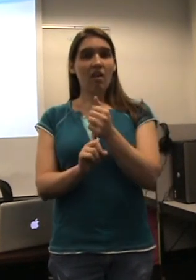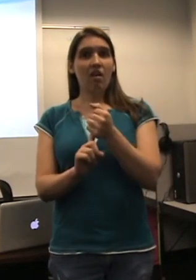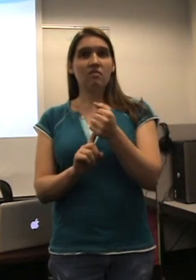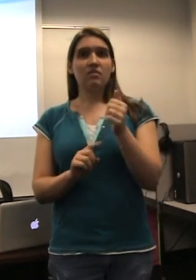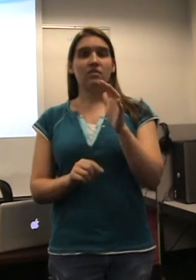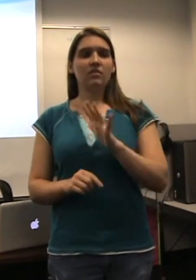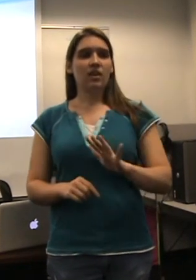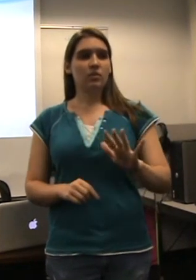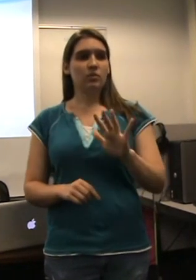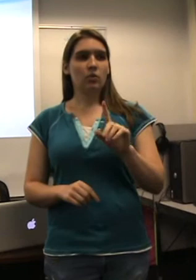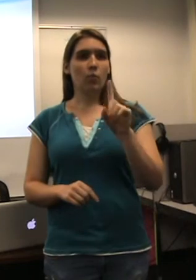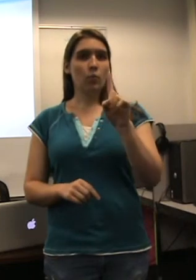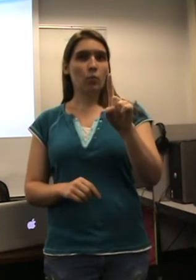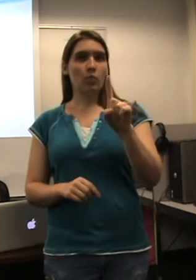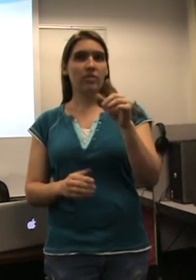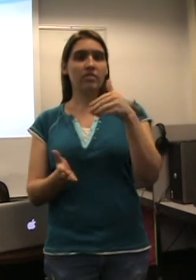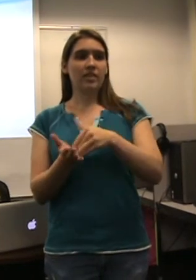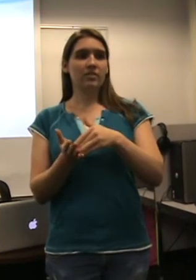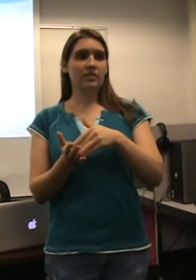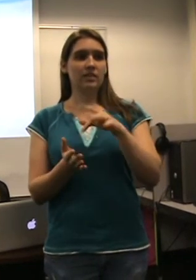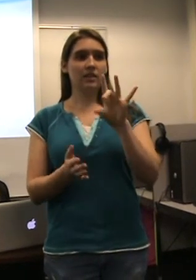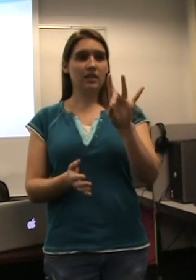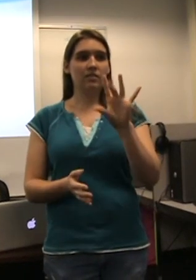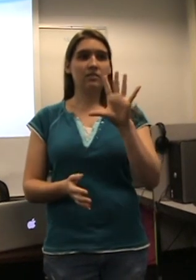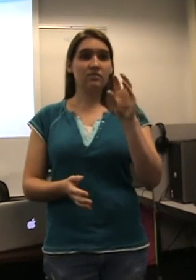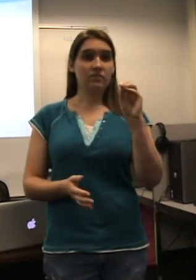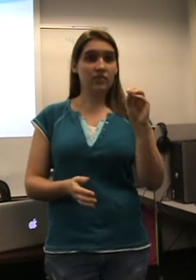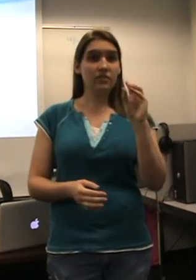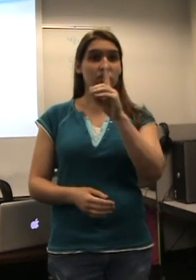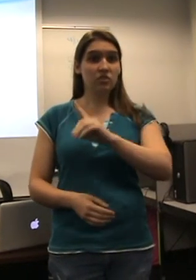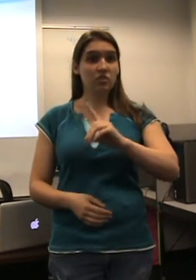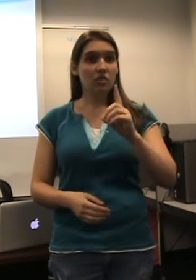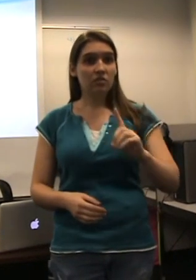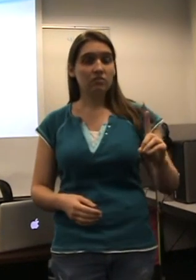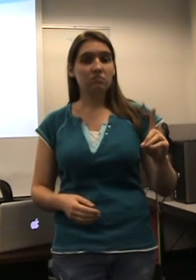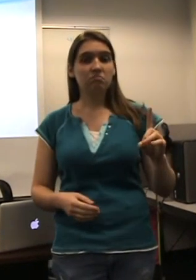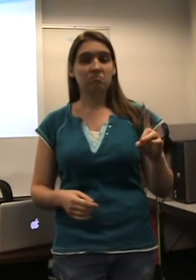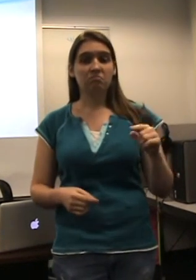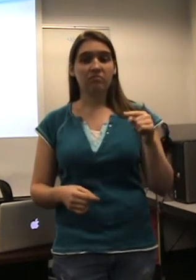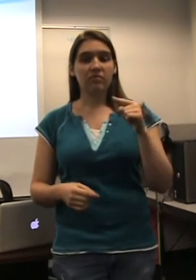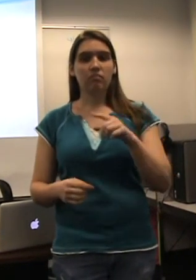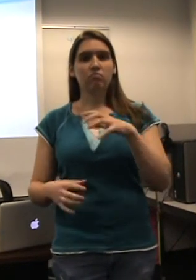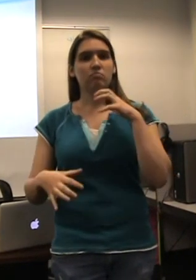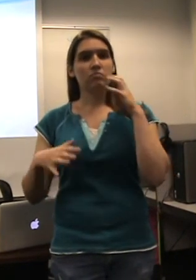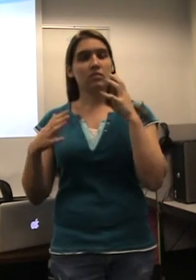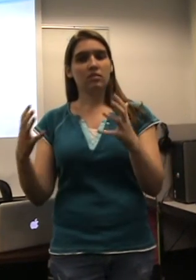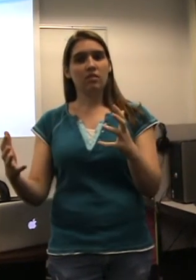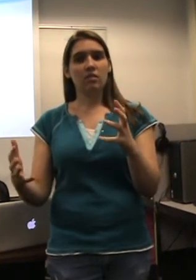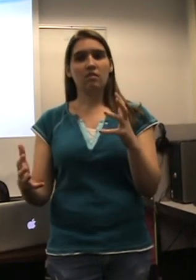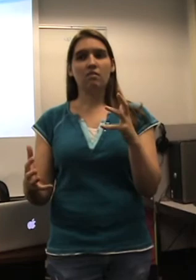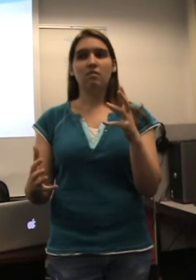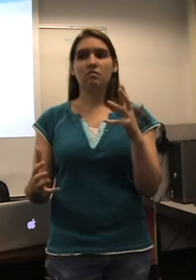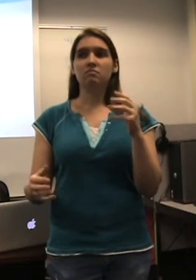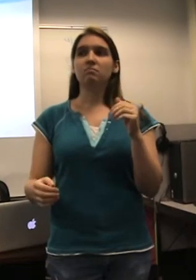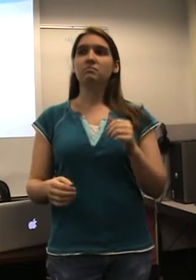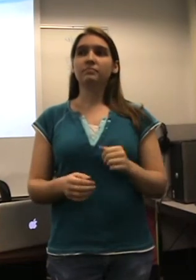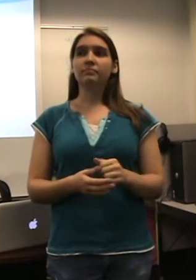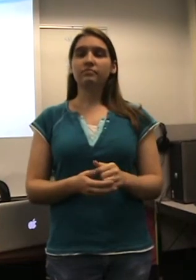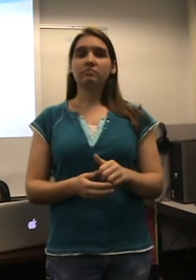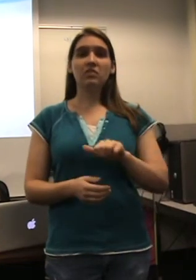1,857 dolphins, which is less than other parts of Japan. I guess in other parts of the